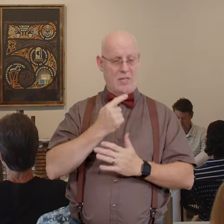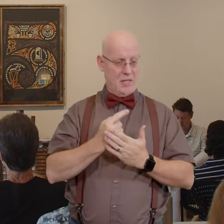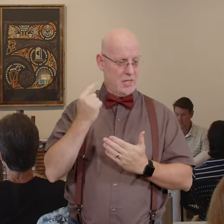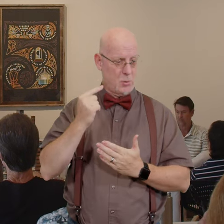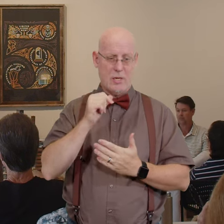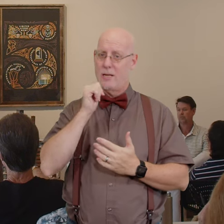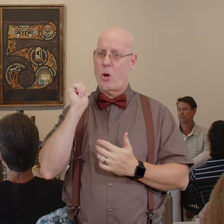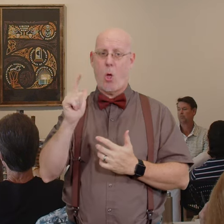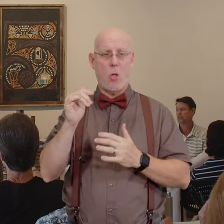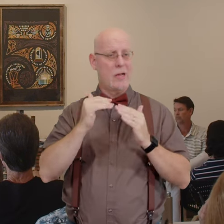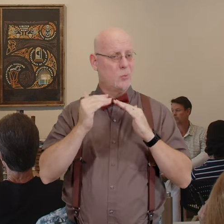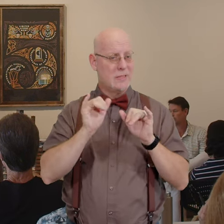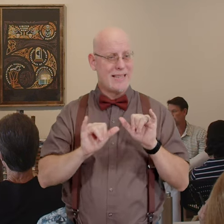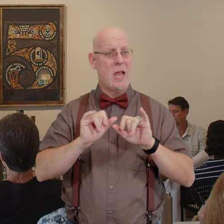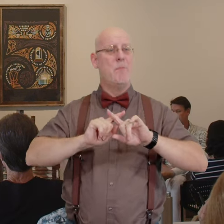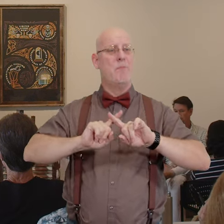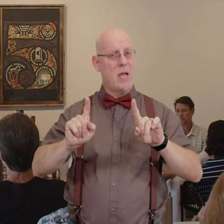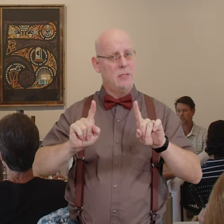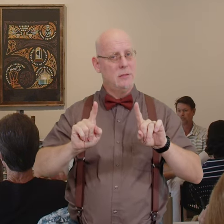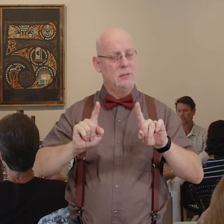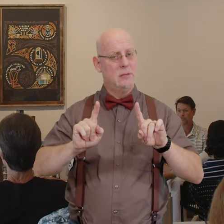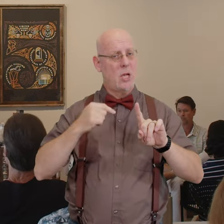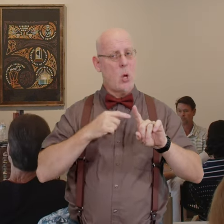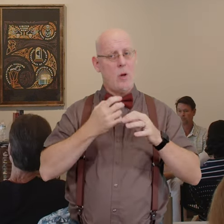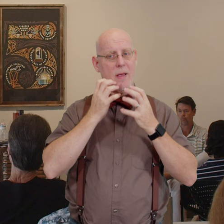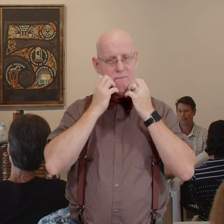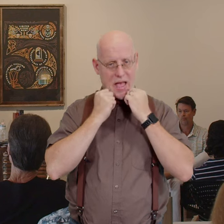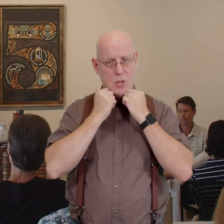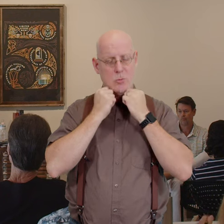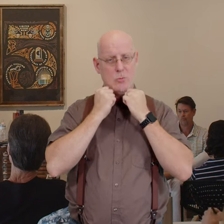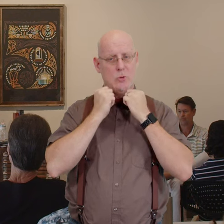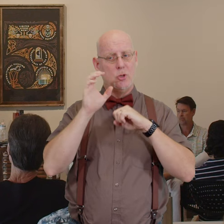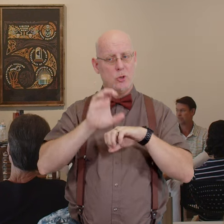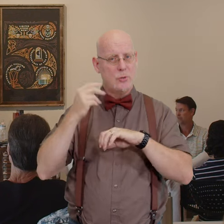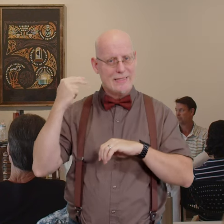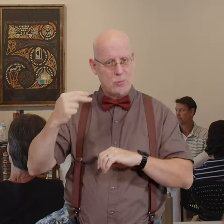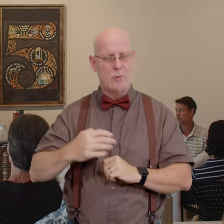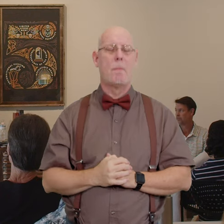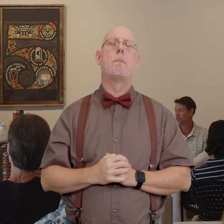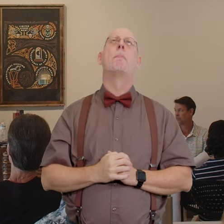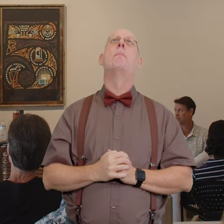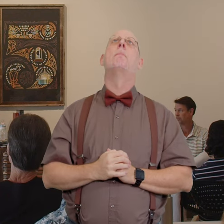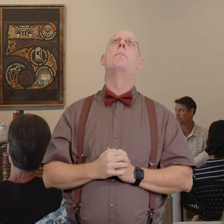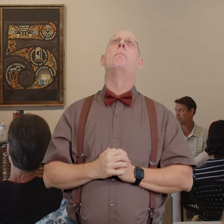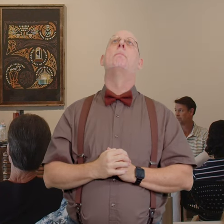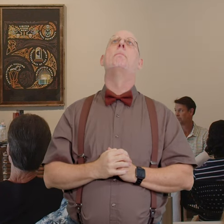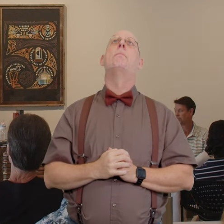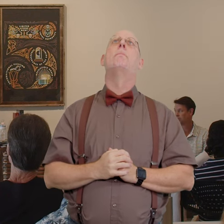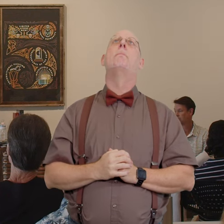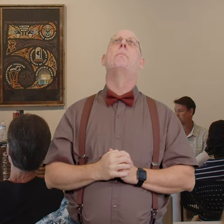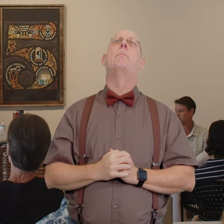Like I said last week, not all equally the same, but we value church history.